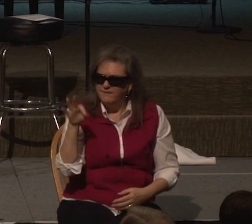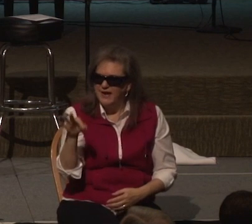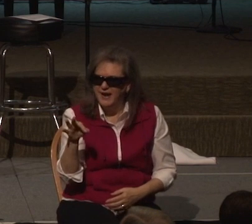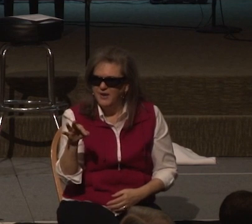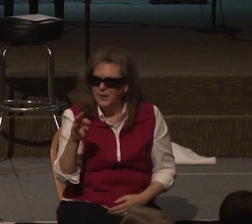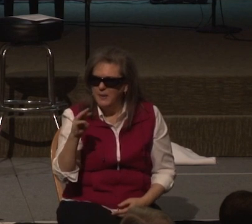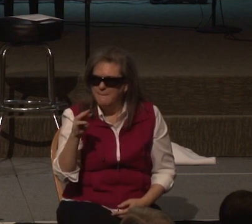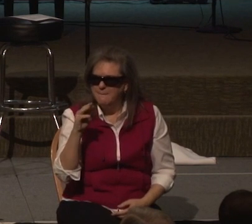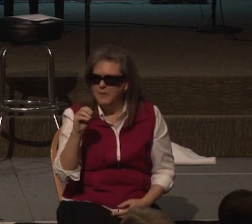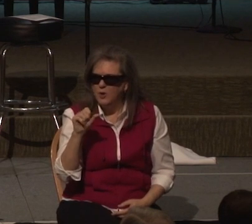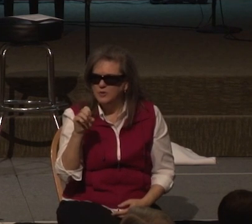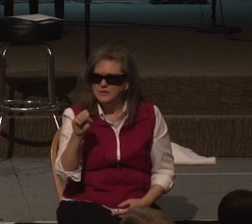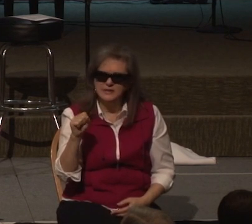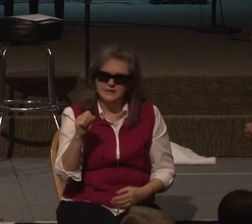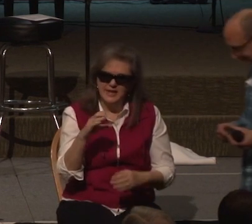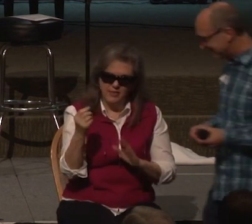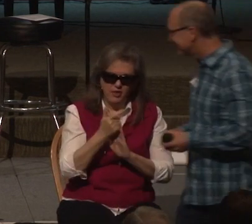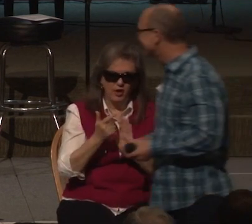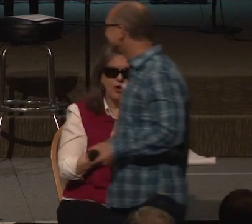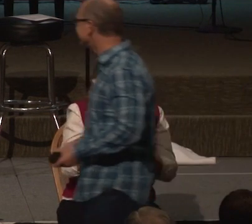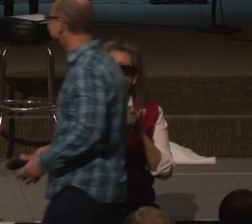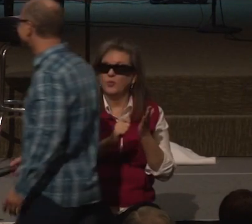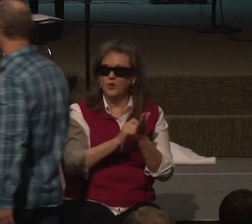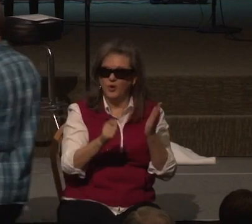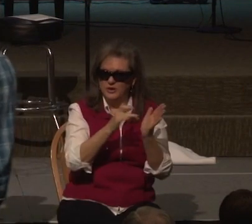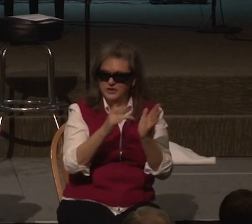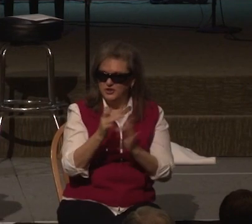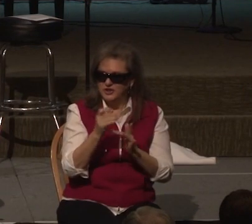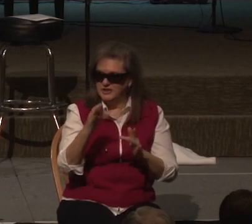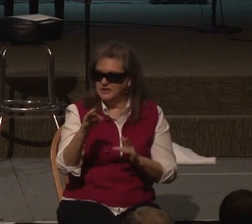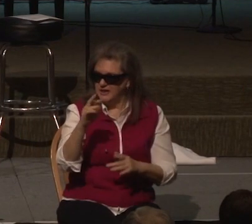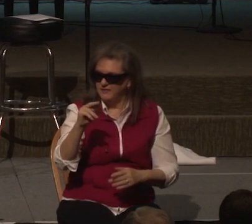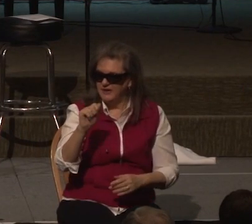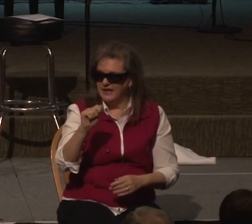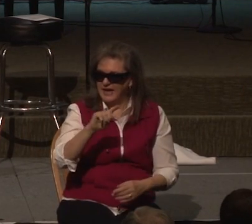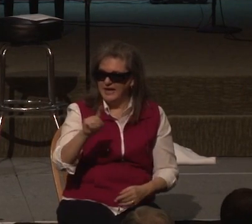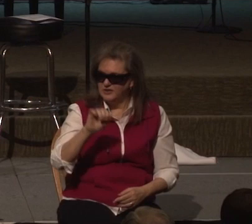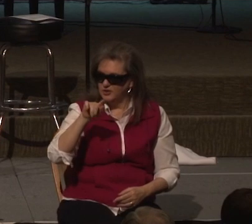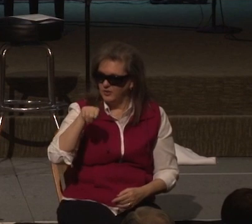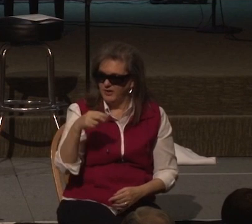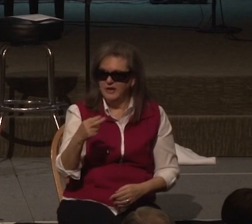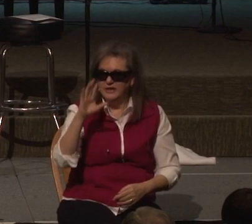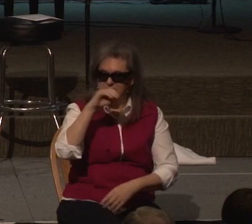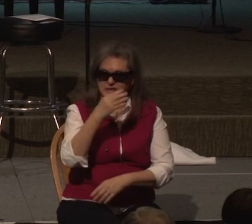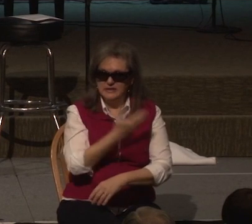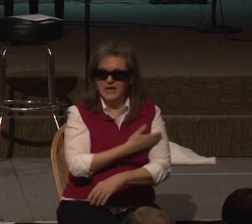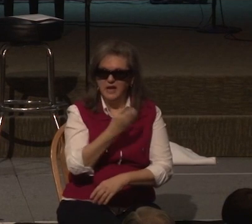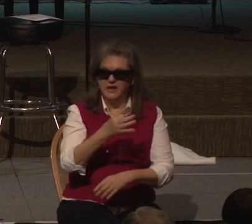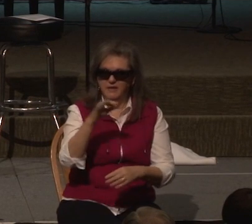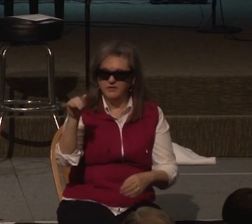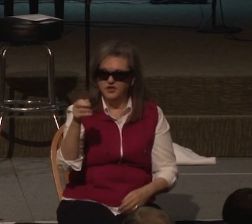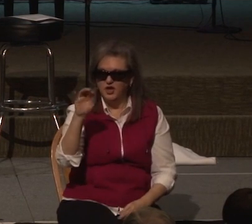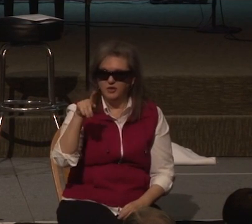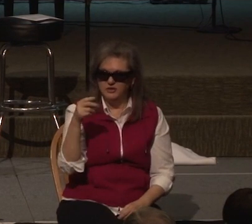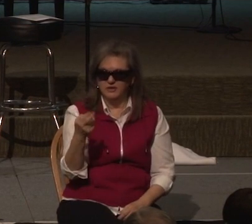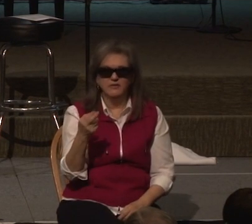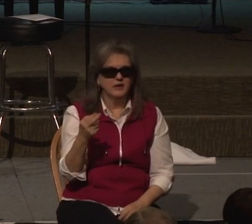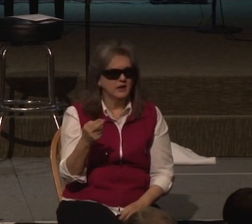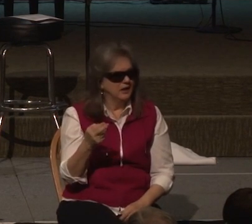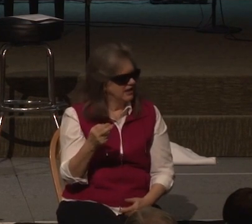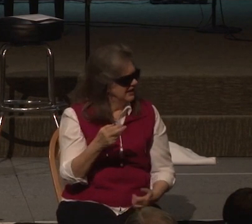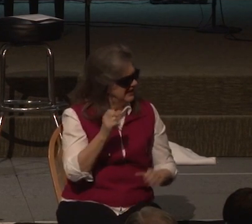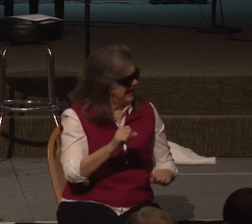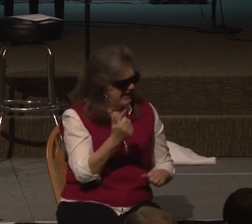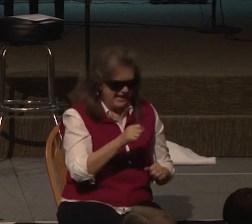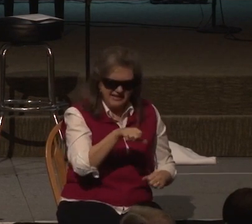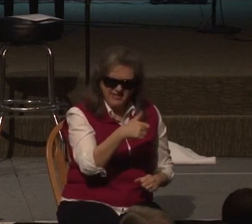law and also the prophets wrote, Jesus of Nazareth, the son of Joseph. Nathanael said to him, can